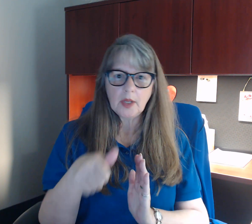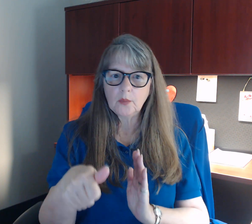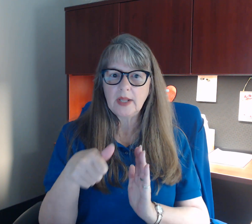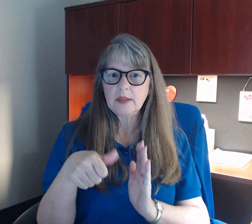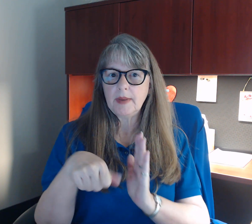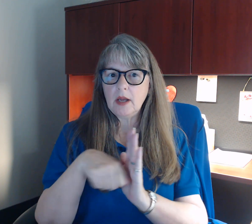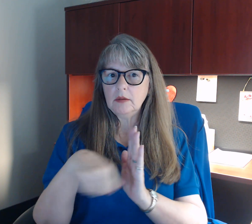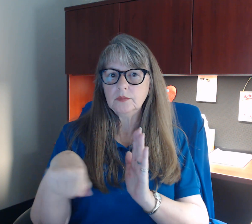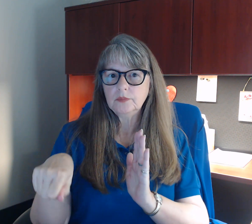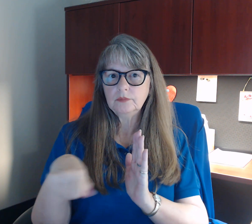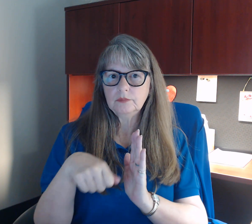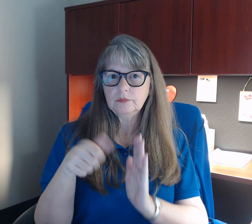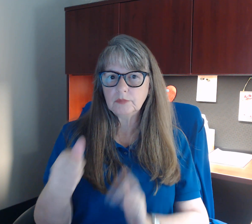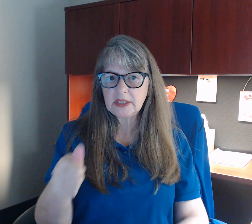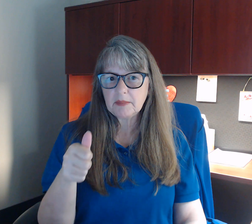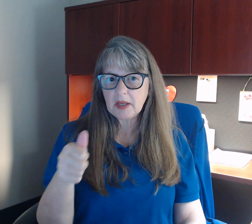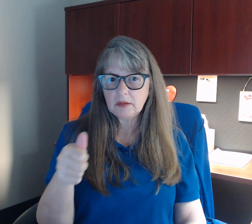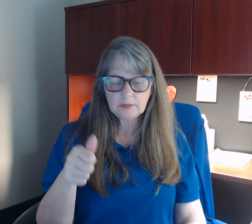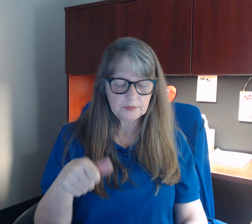Ring the bell, ring the bell.